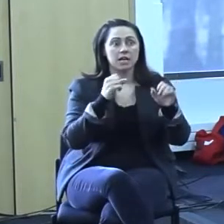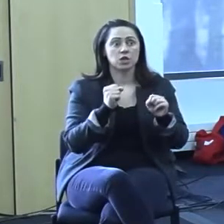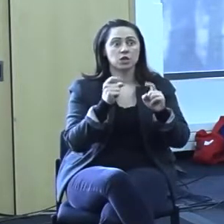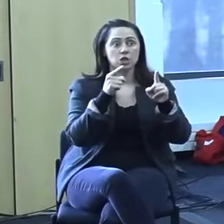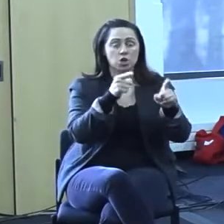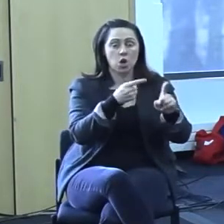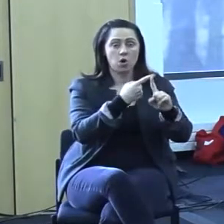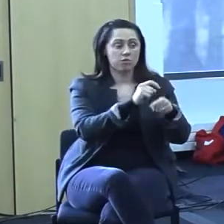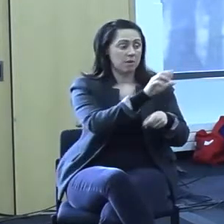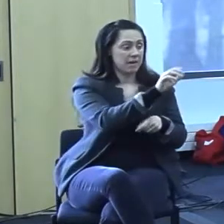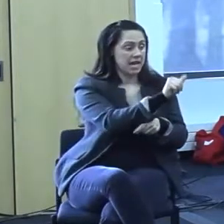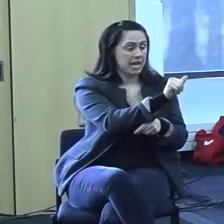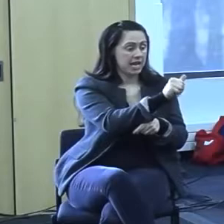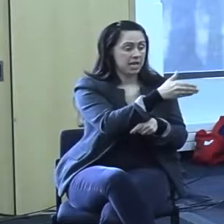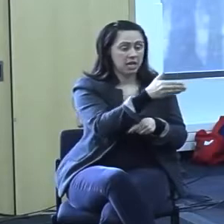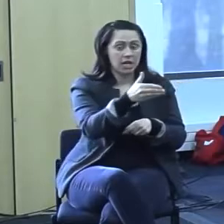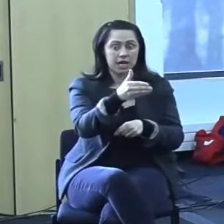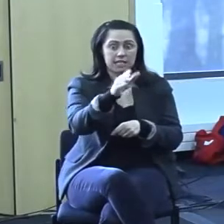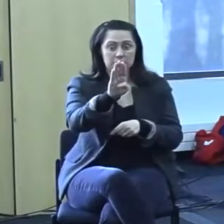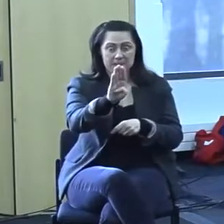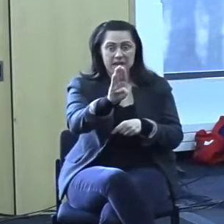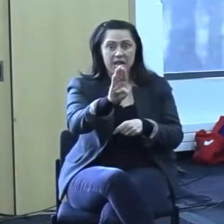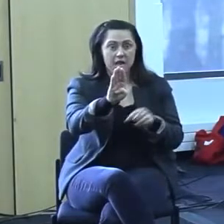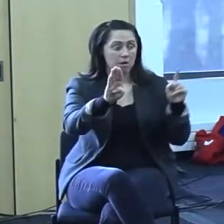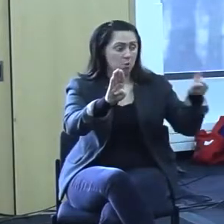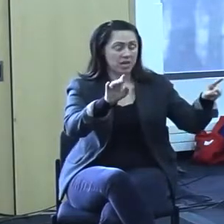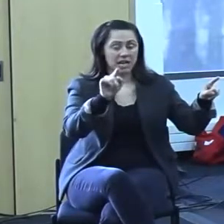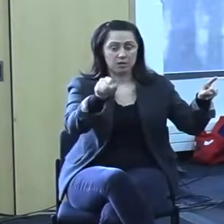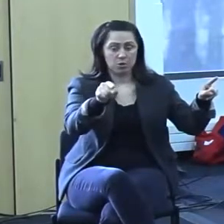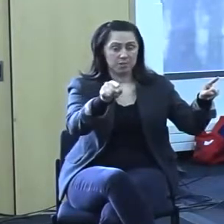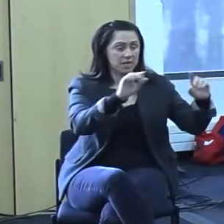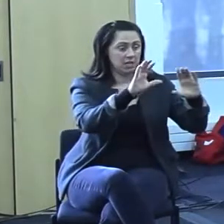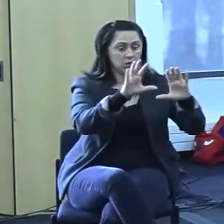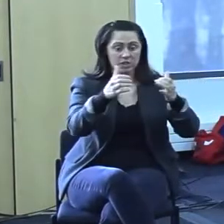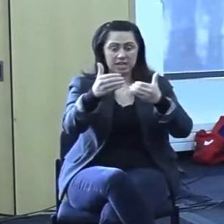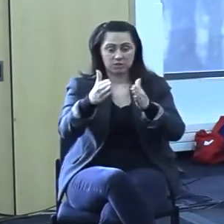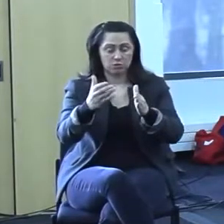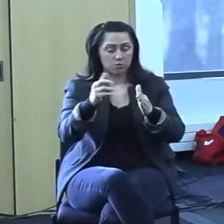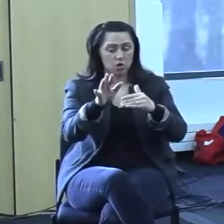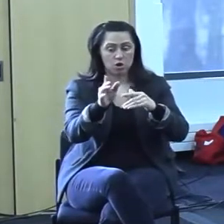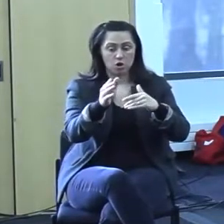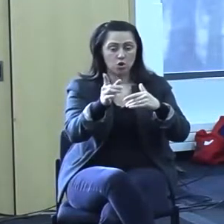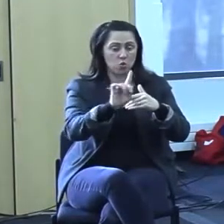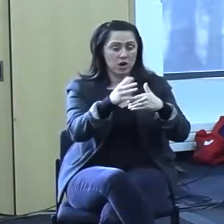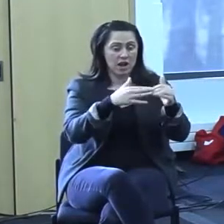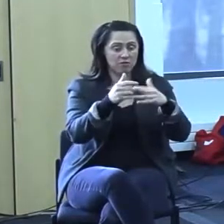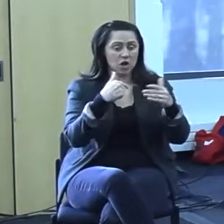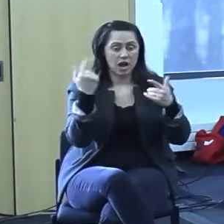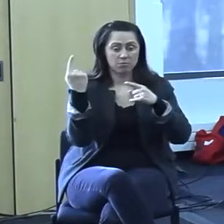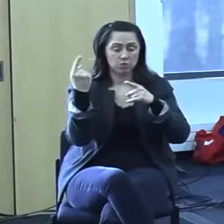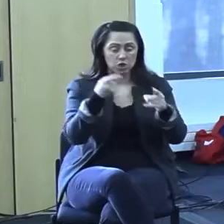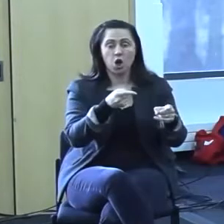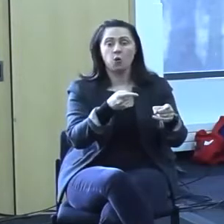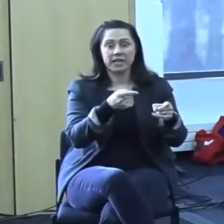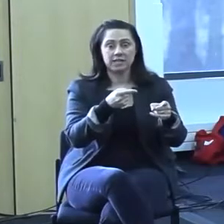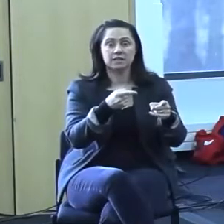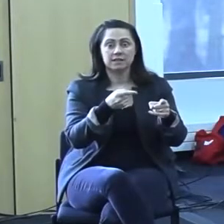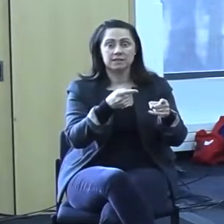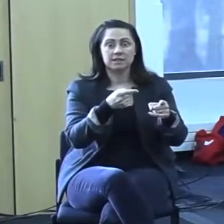go from A to B, to a classroom or wherever I'm going. Um,